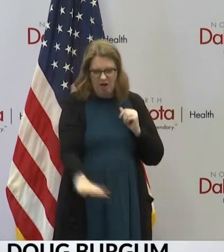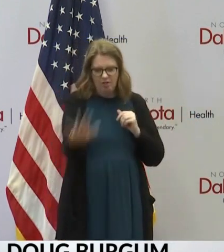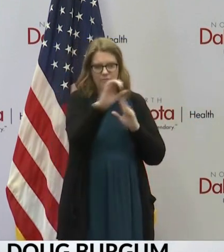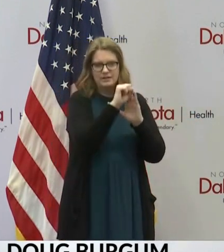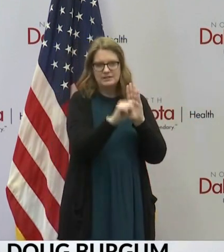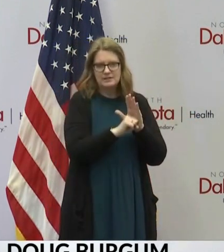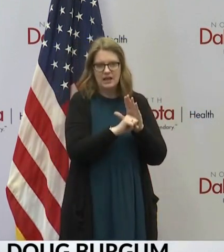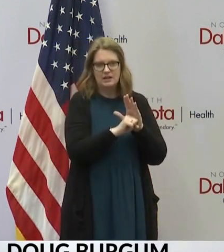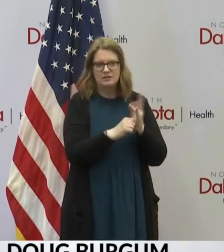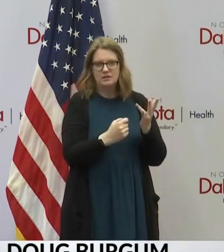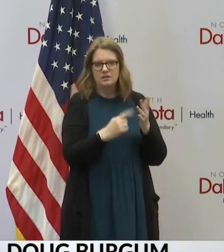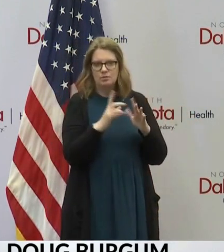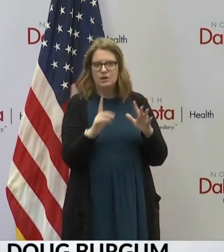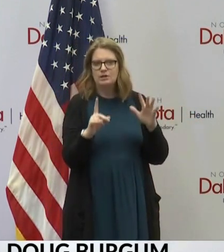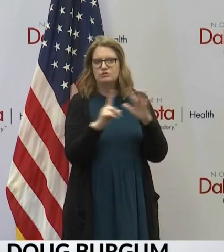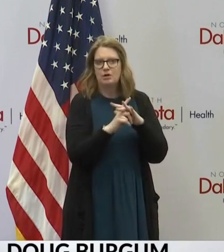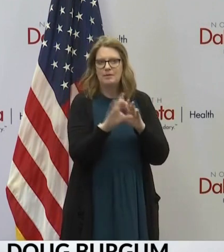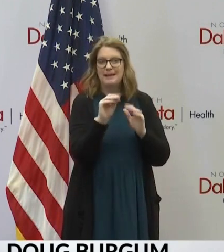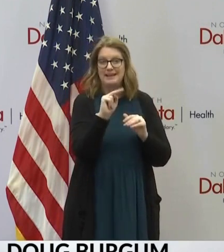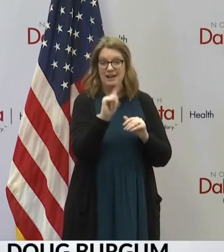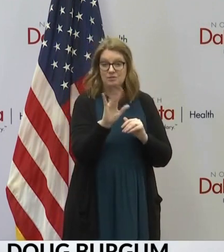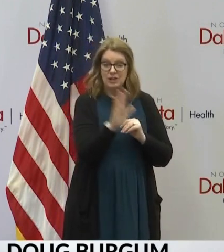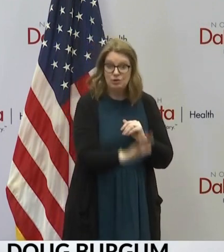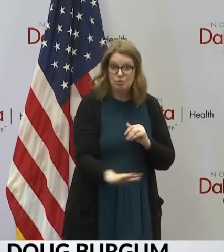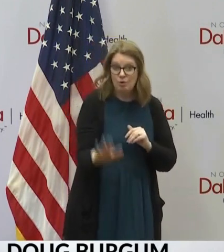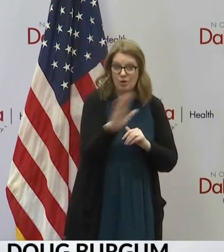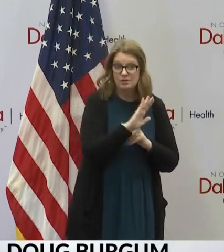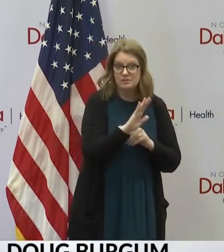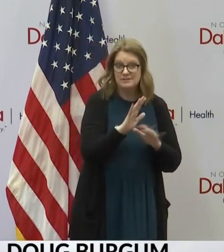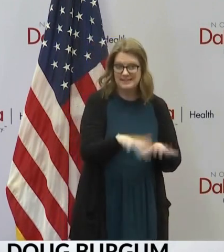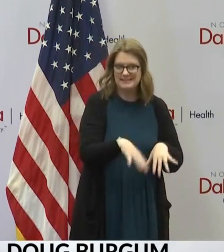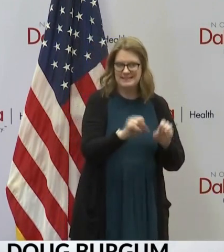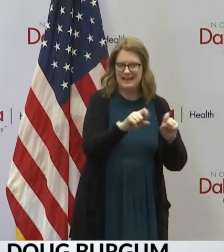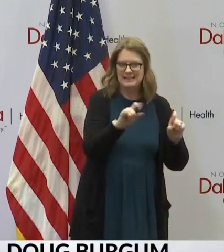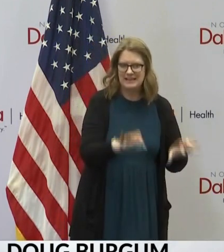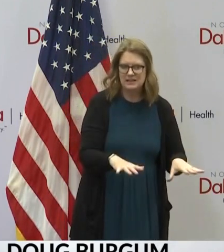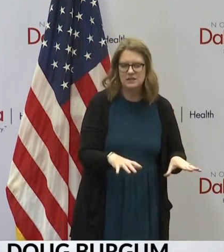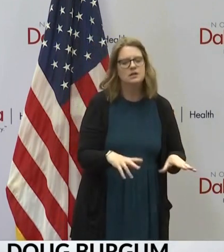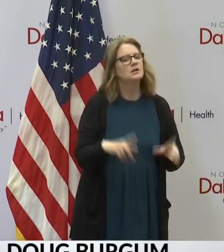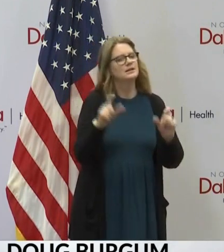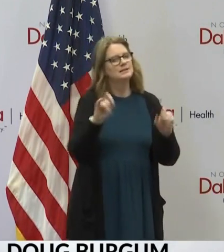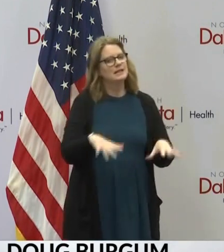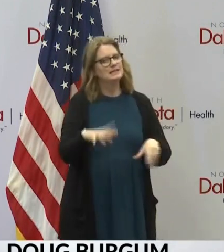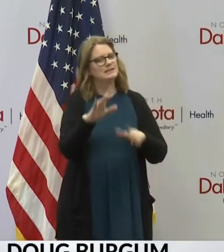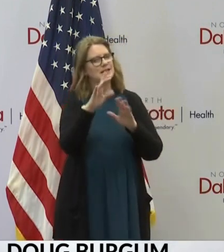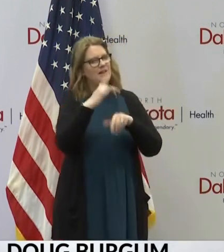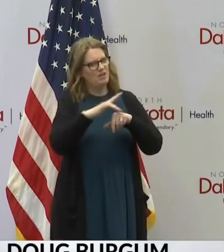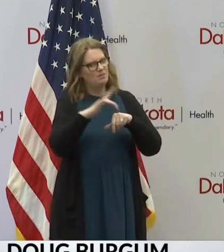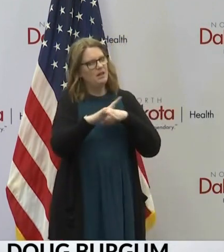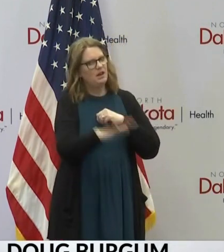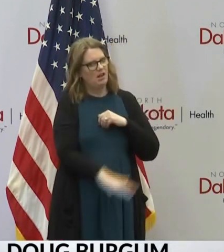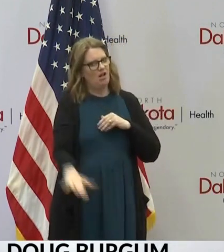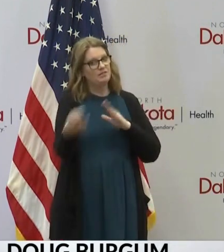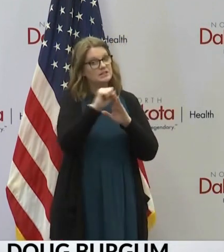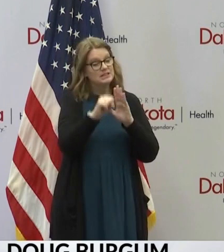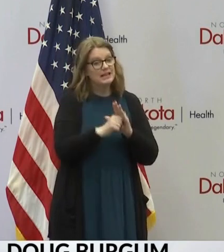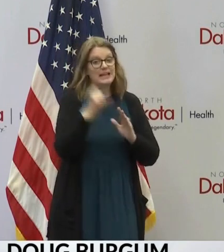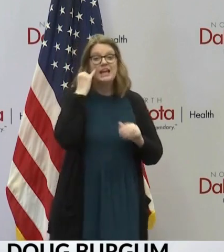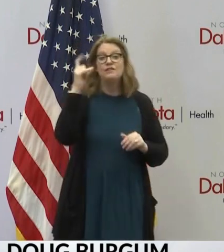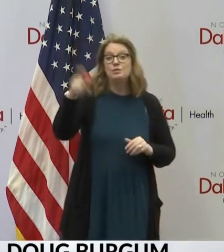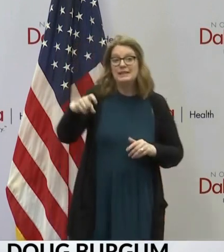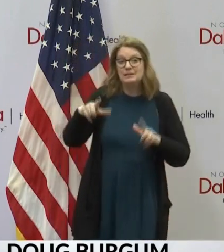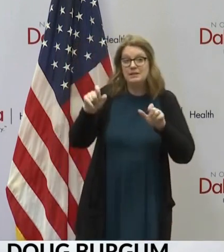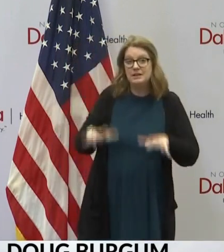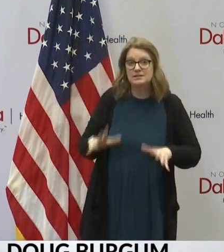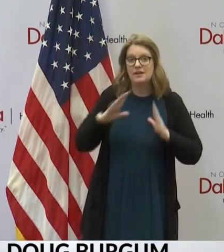where you can go in your county to get tested. But we've got testing capability across the entire state. So if you feel a need to get tested, please do,